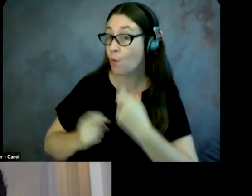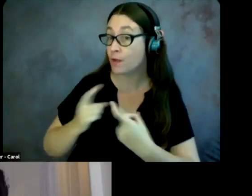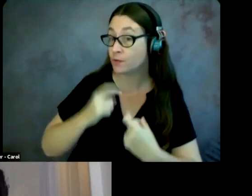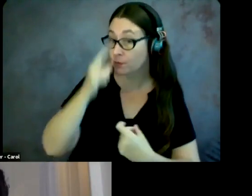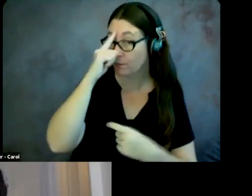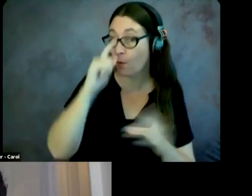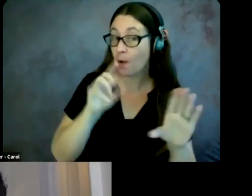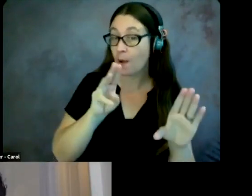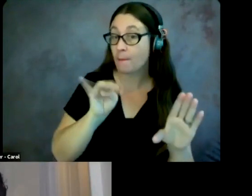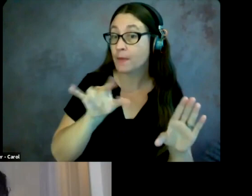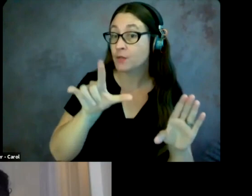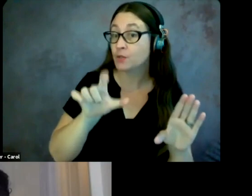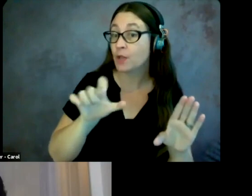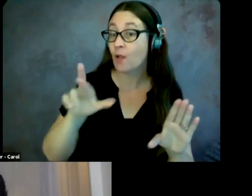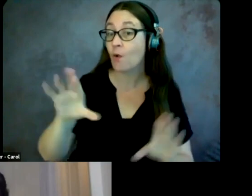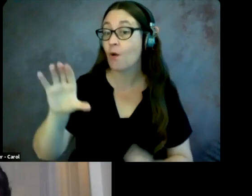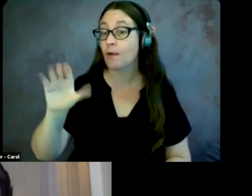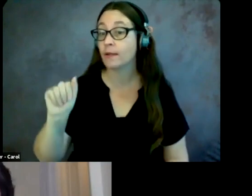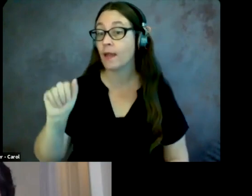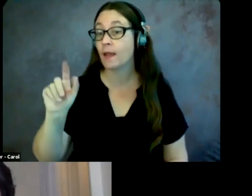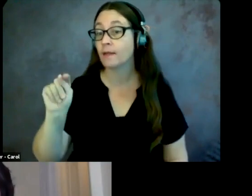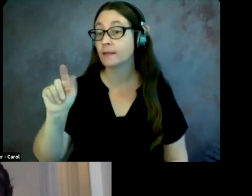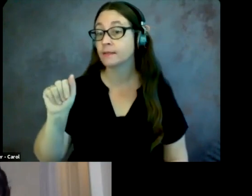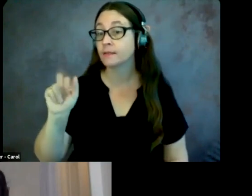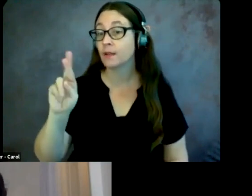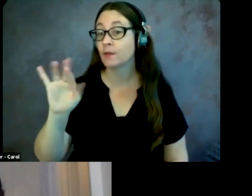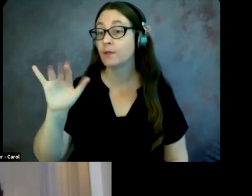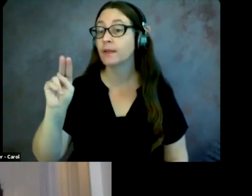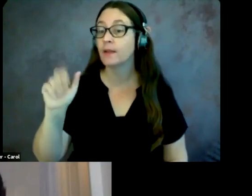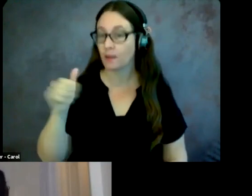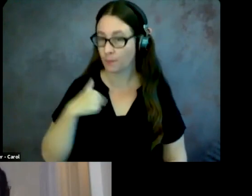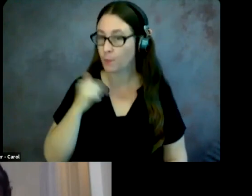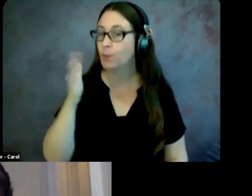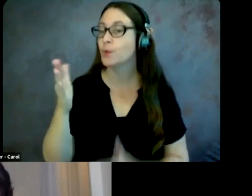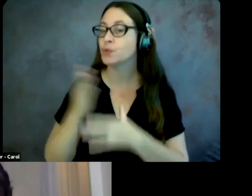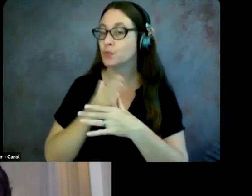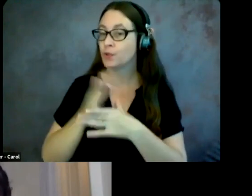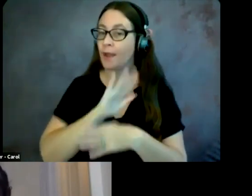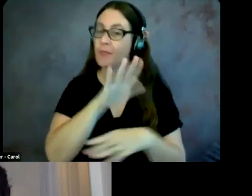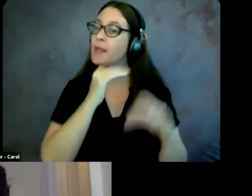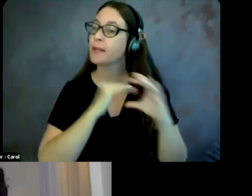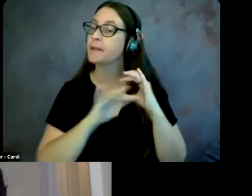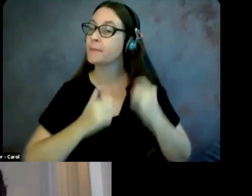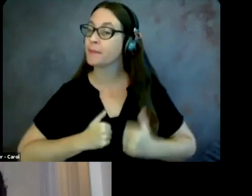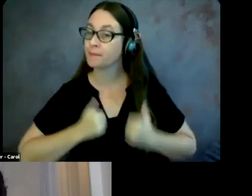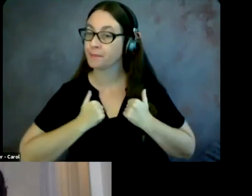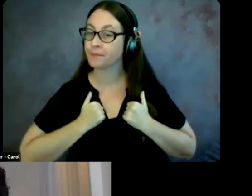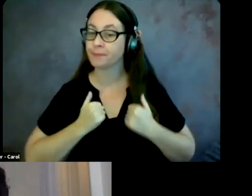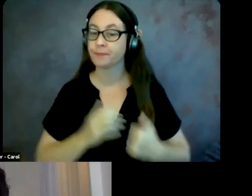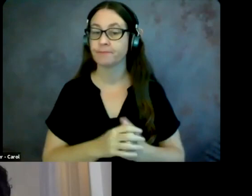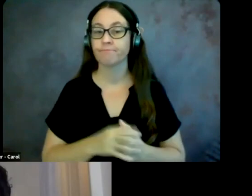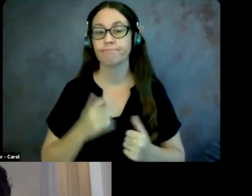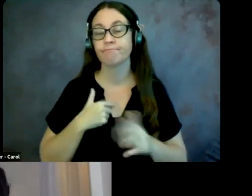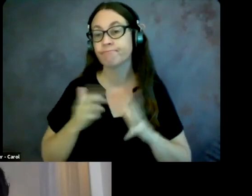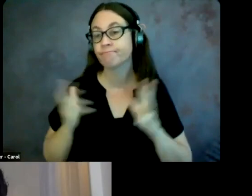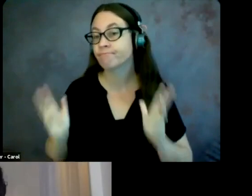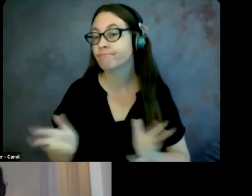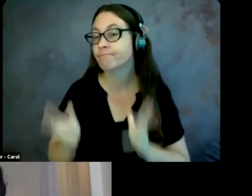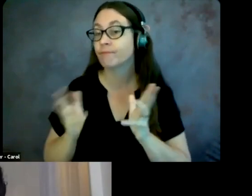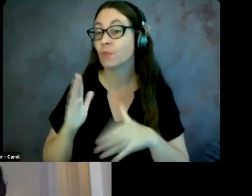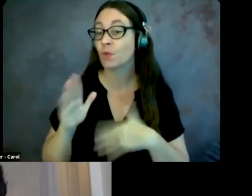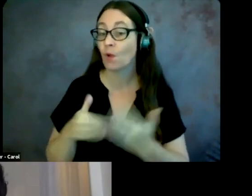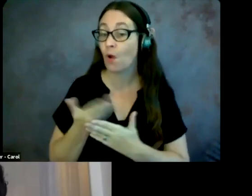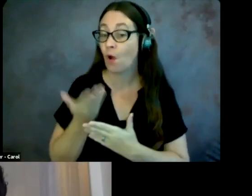for Catalina, we're going to be sharing their email addresses. I highly, highly encourage all of you to